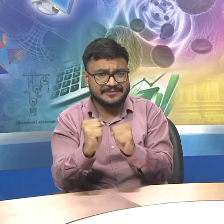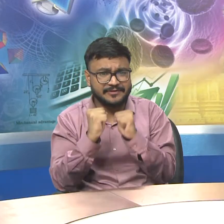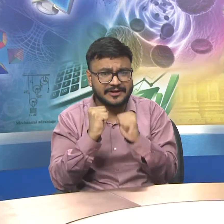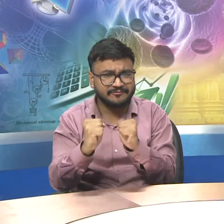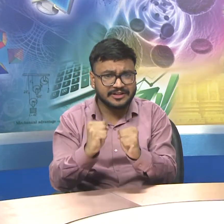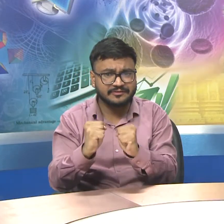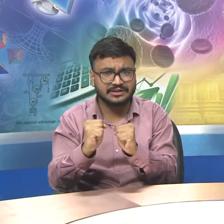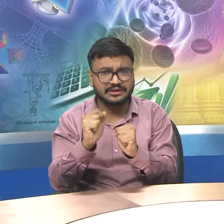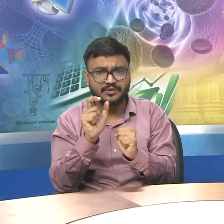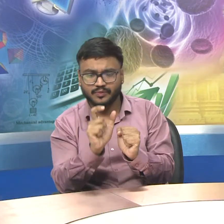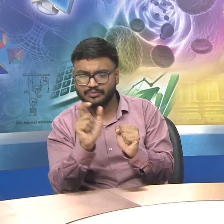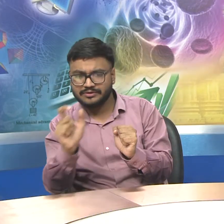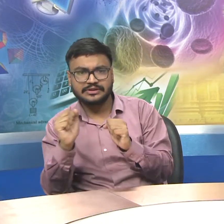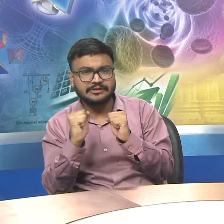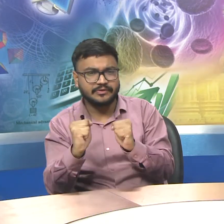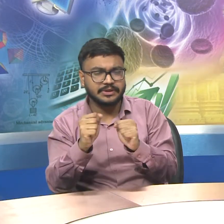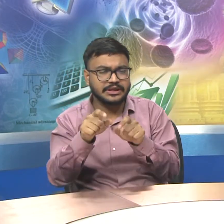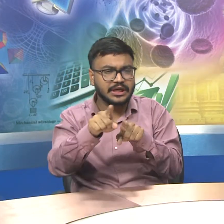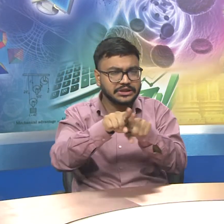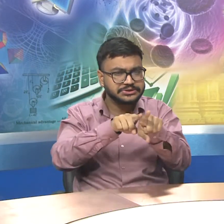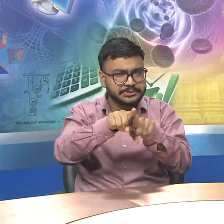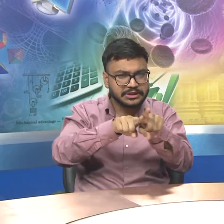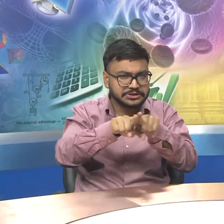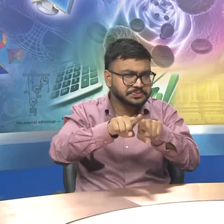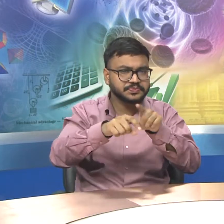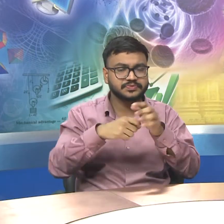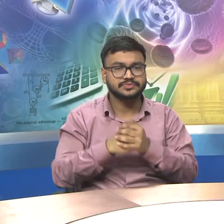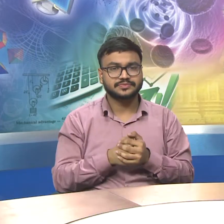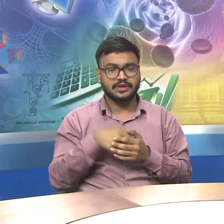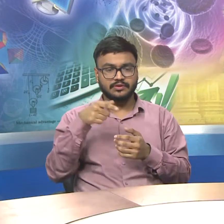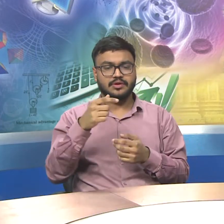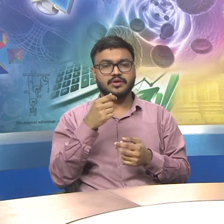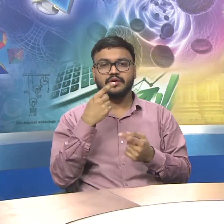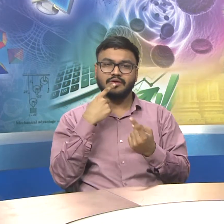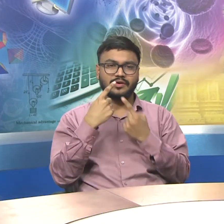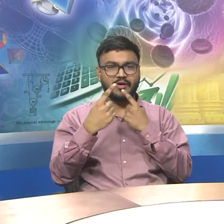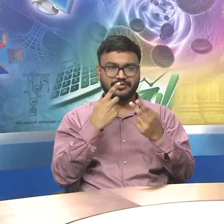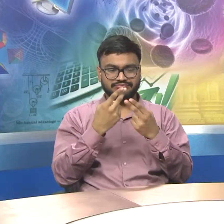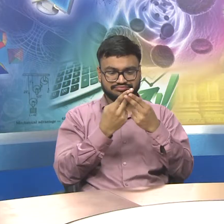Hindi language word and need explanation.